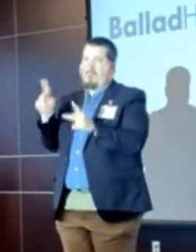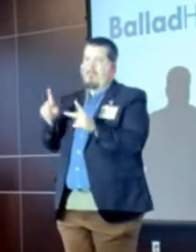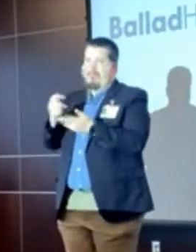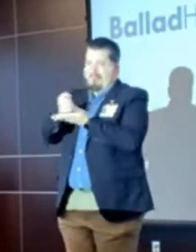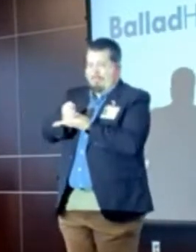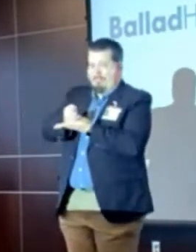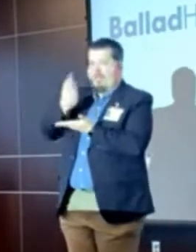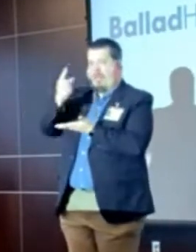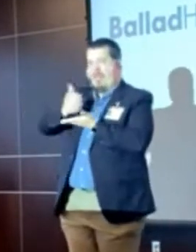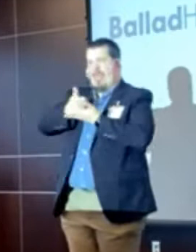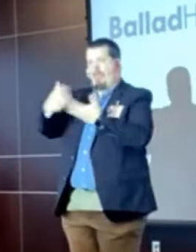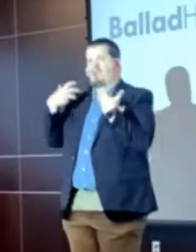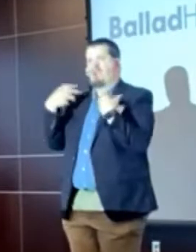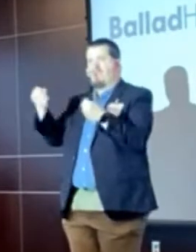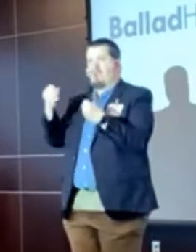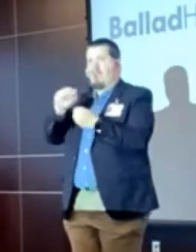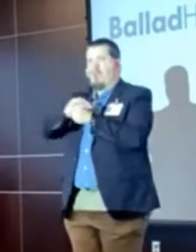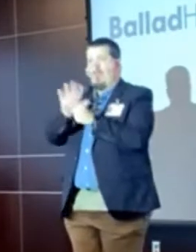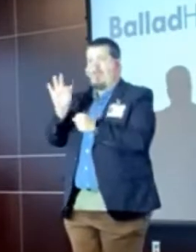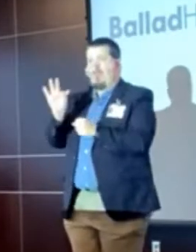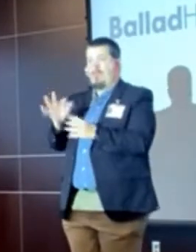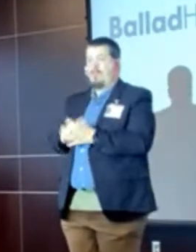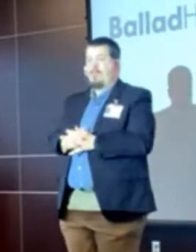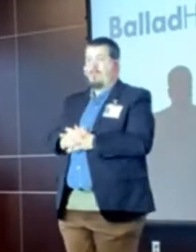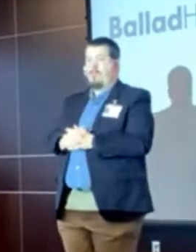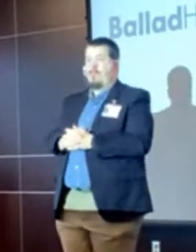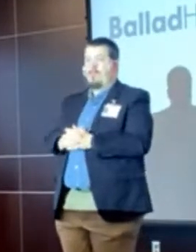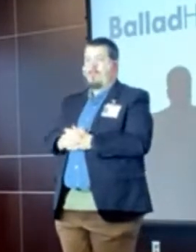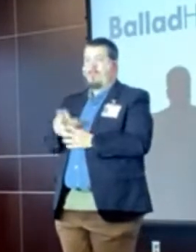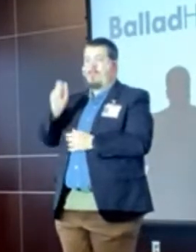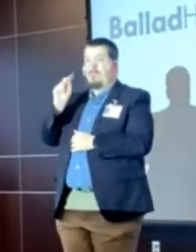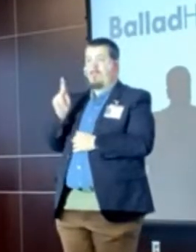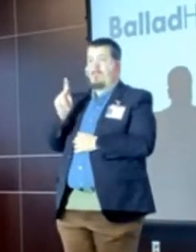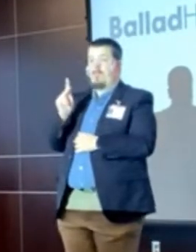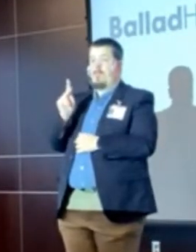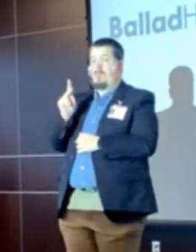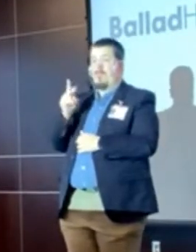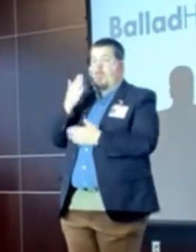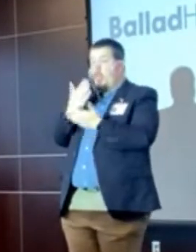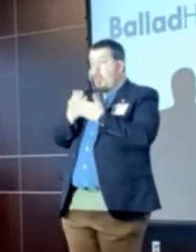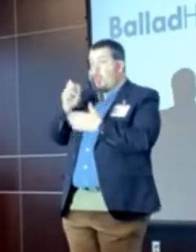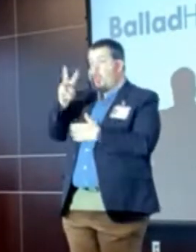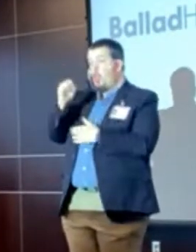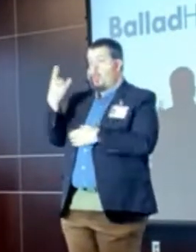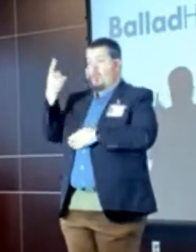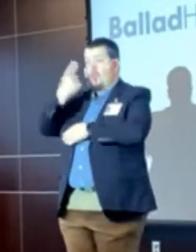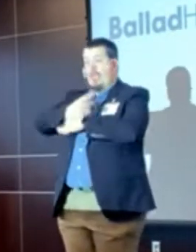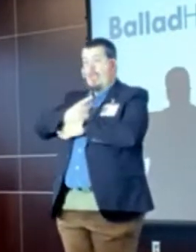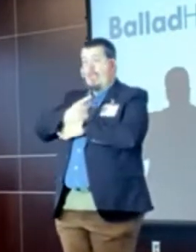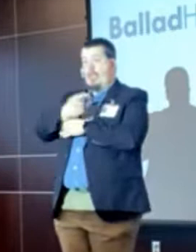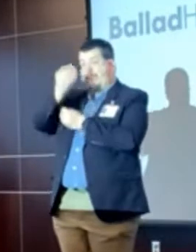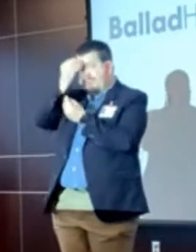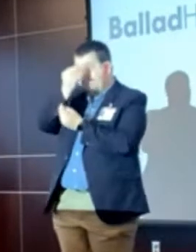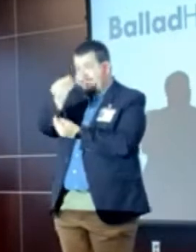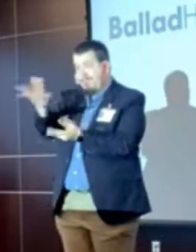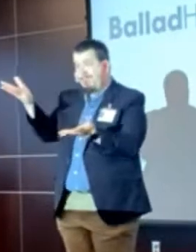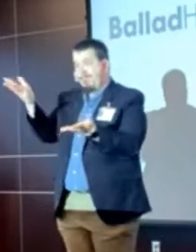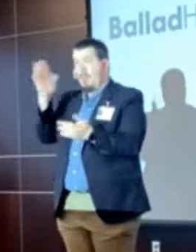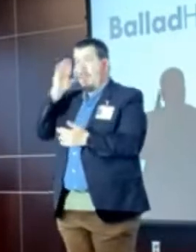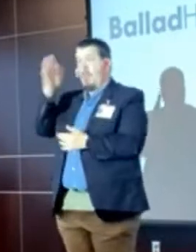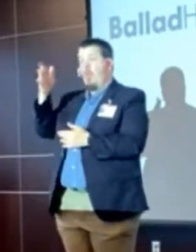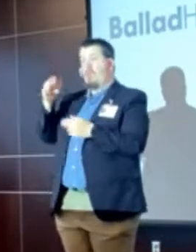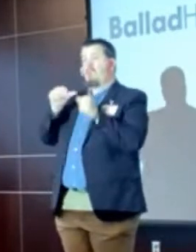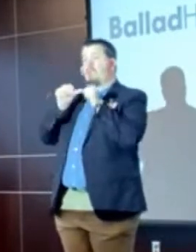the treatment of COVID-19. Okay, so some good news today I did want to share is that we